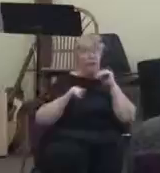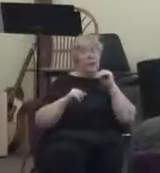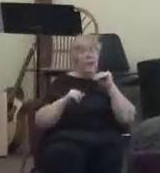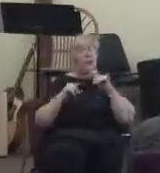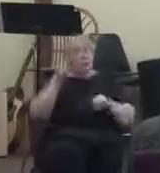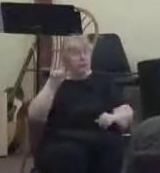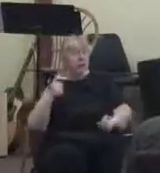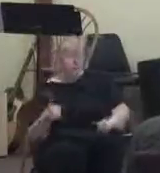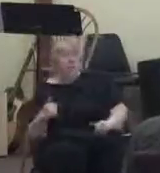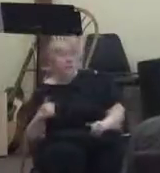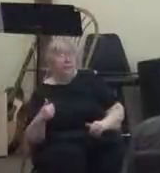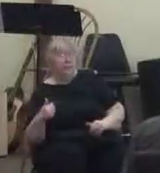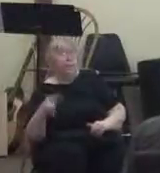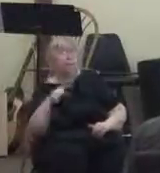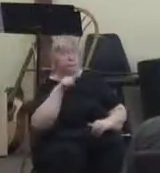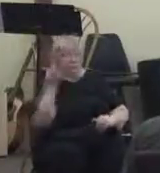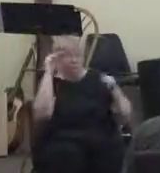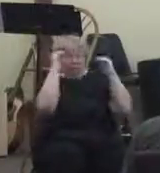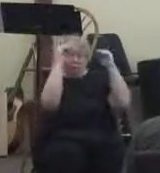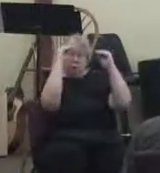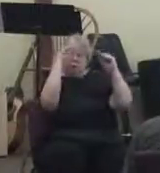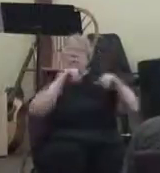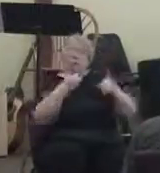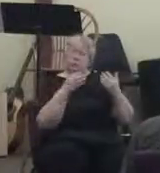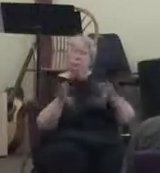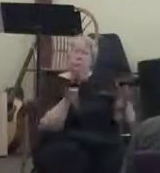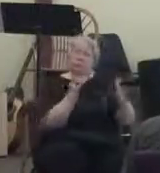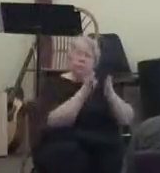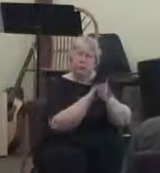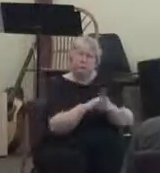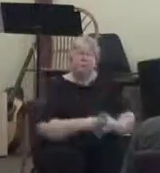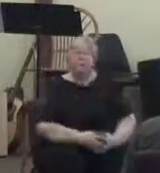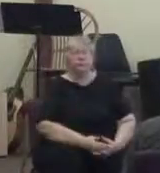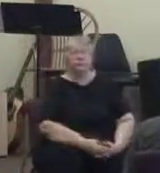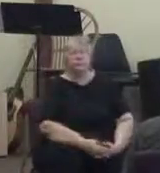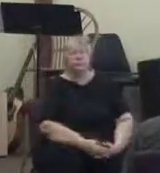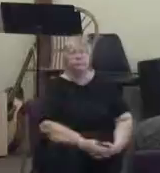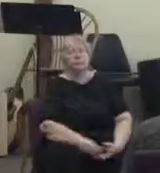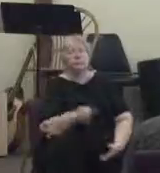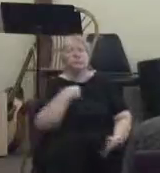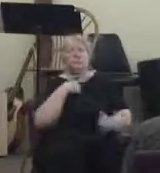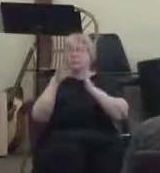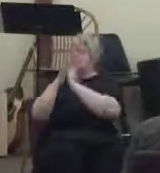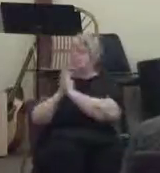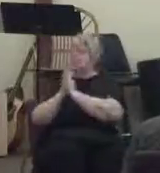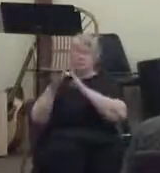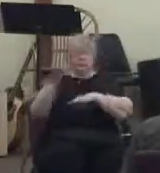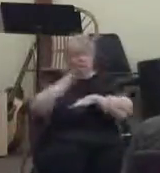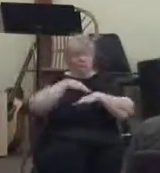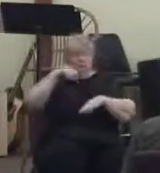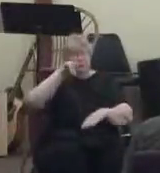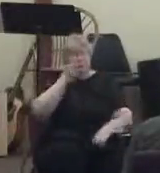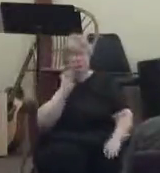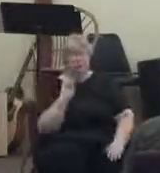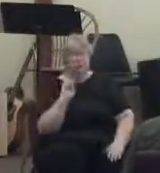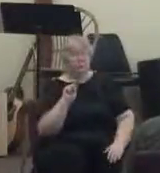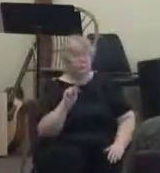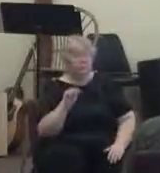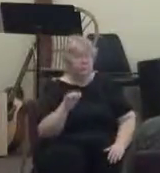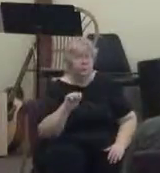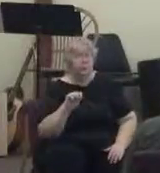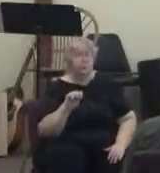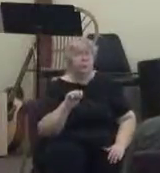ministry with. You've all been taught how to do that, so you know. So I'm going to pray over Kent right now and ask the Holy Spirit to lead and